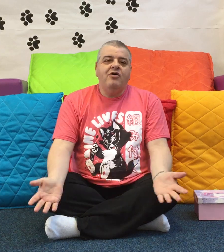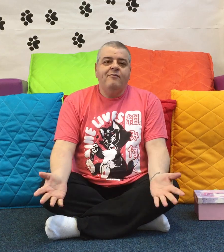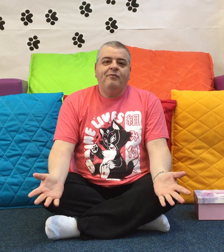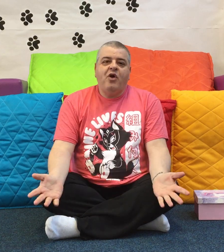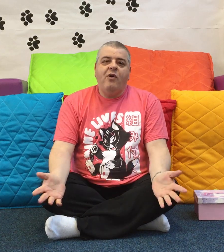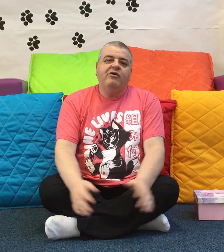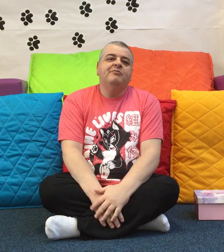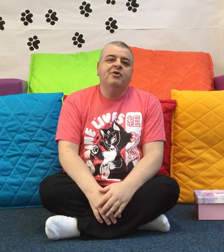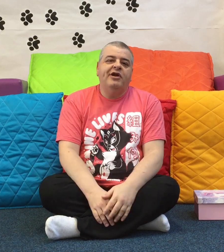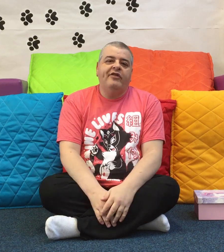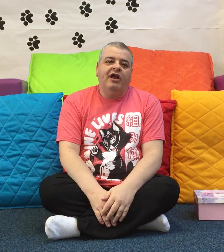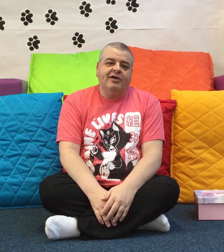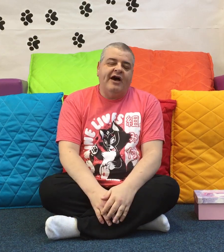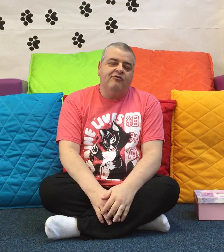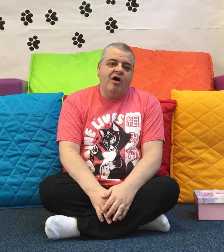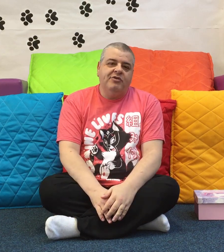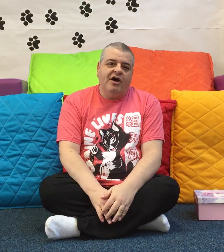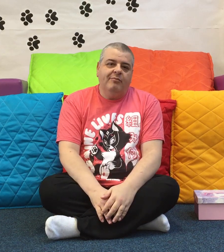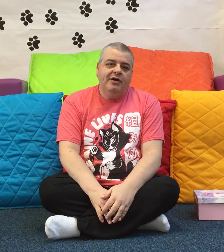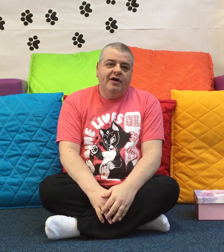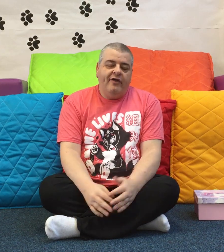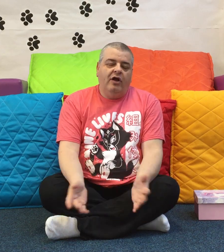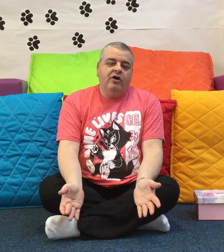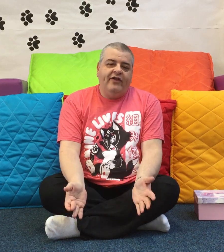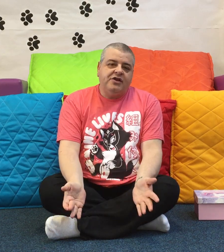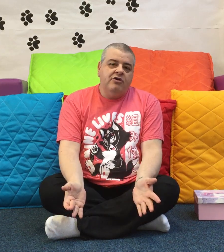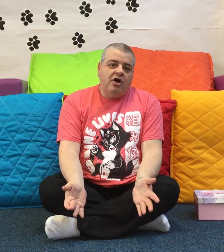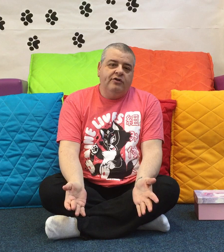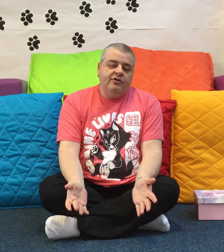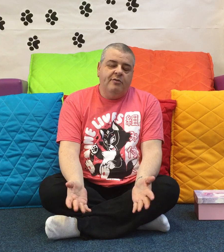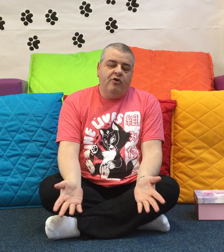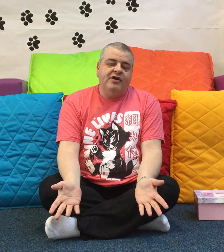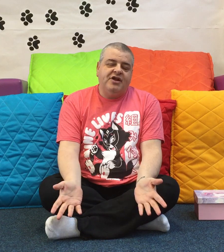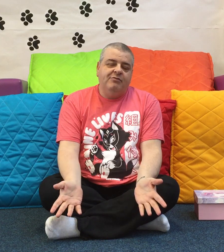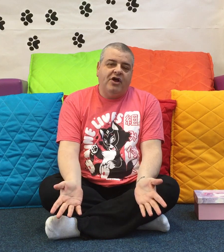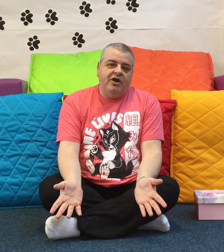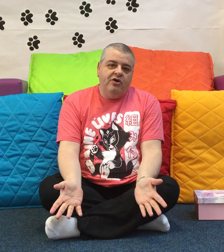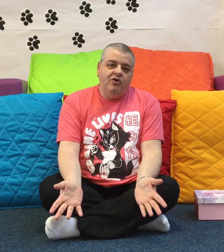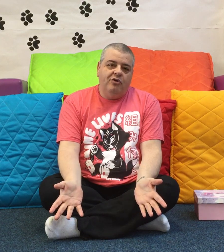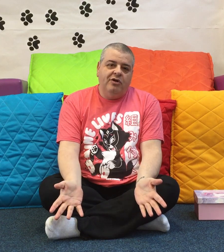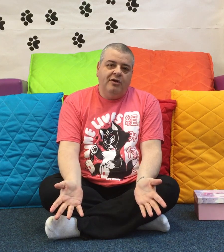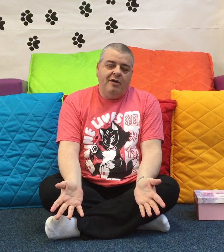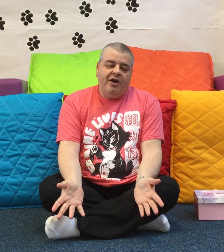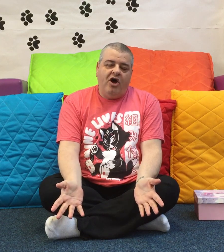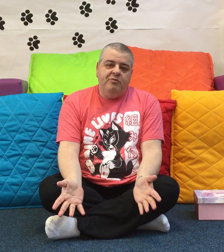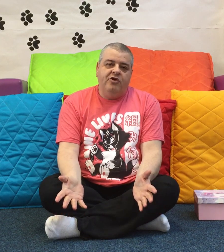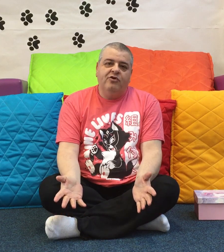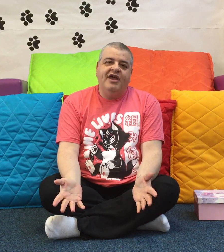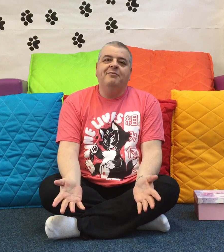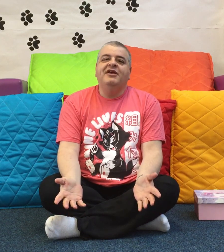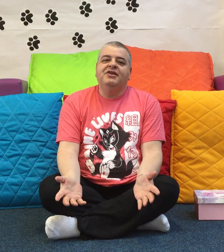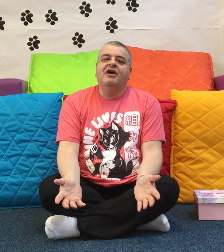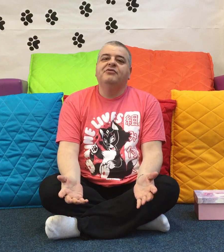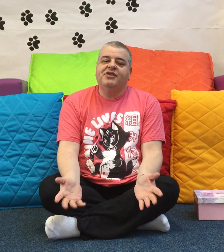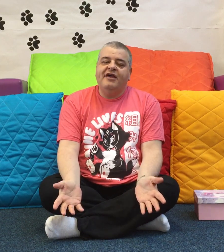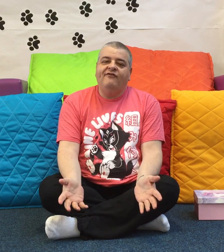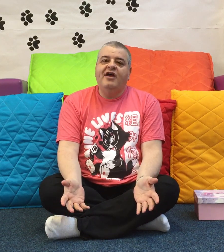Hello, welcome to another lockdown rhyme time. The longer this goes on, the more it seems like a new normal, but I hope you're all keeping yourselves safe